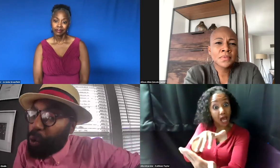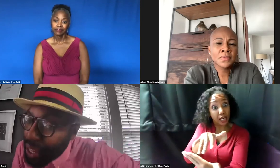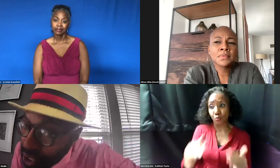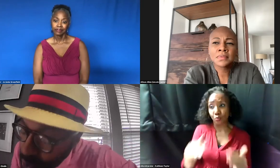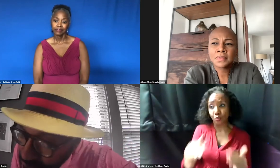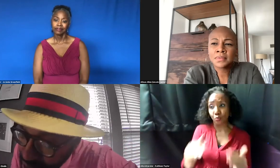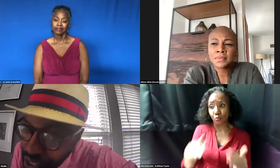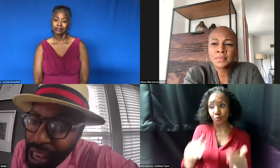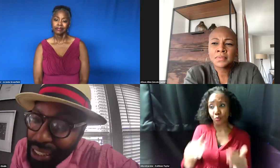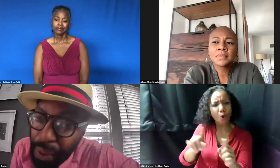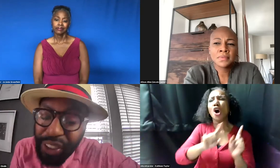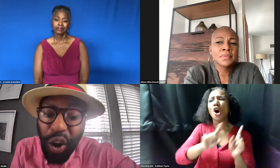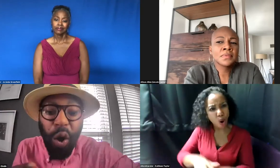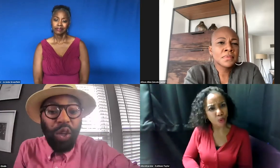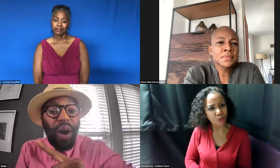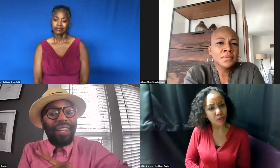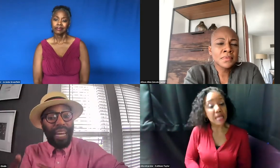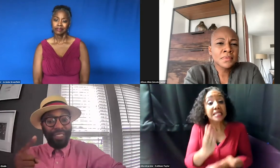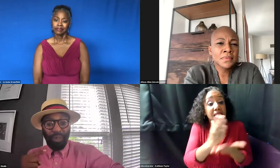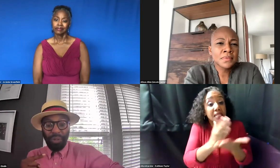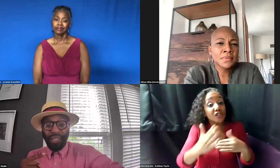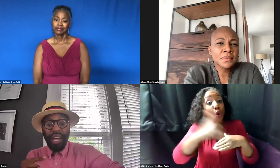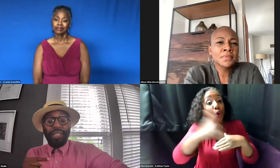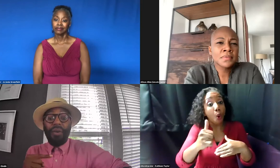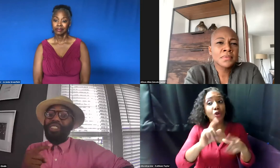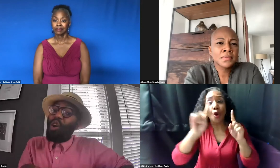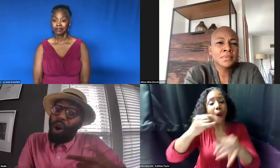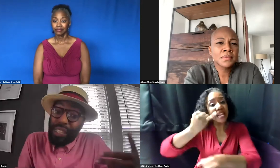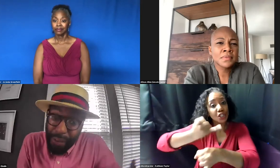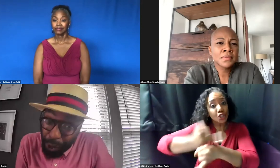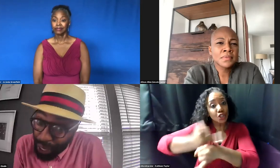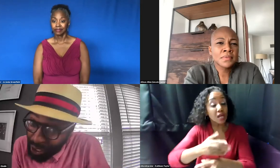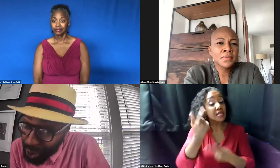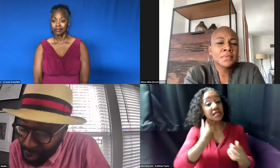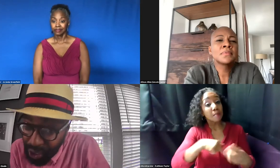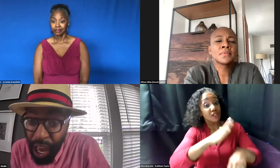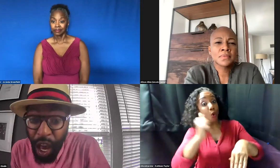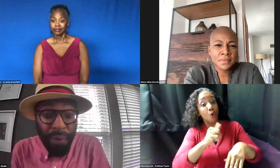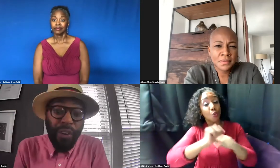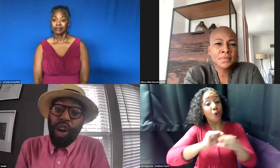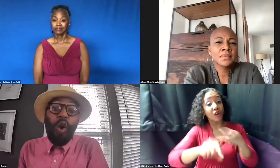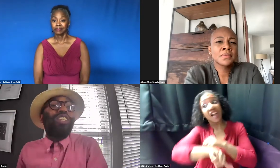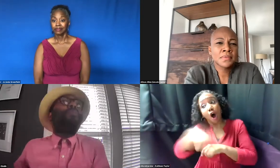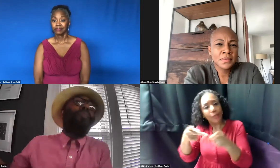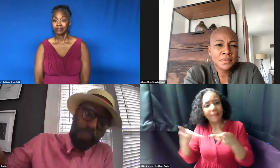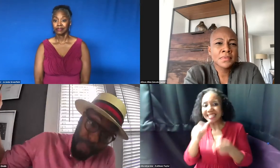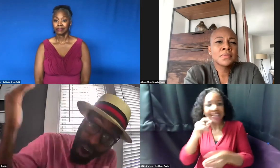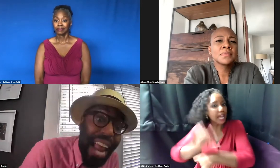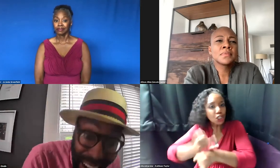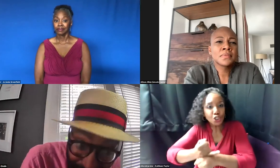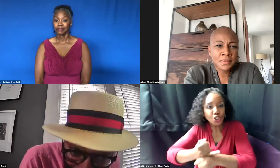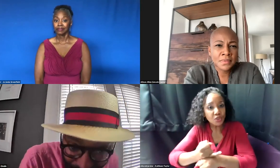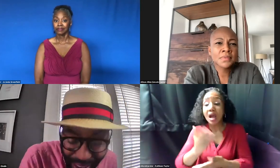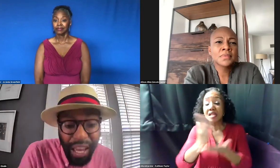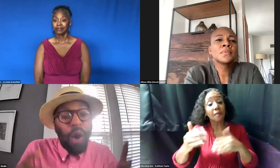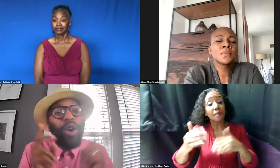to work within institutions. Some of us are called to work outside of institutions. Some of us are called to infiltrate institutions. Some of us are called to burn